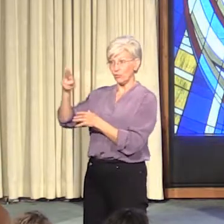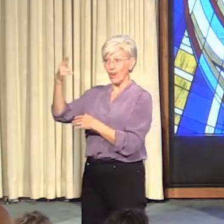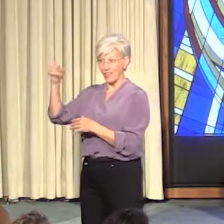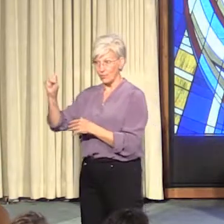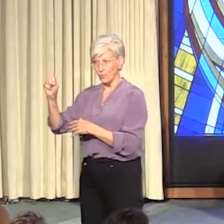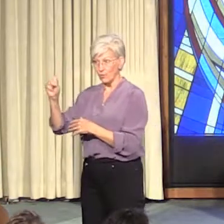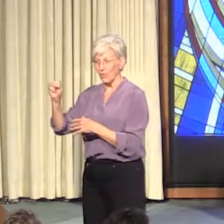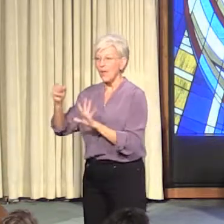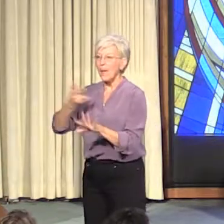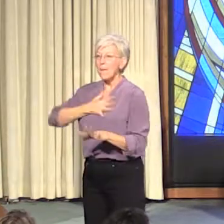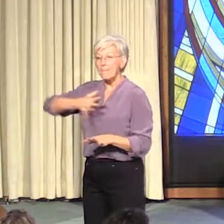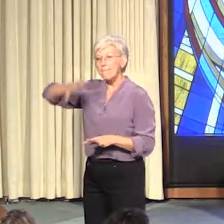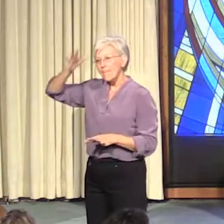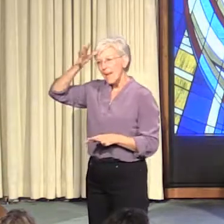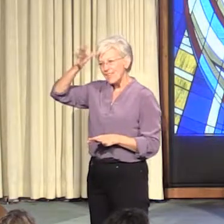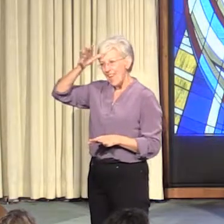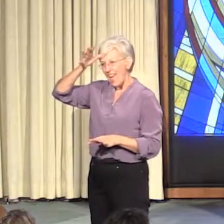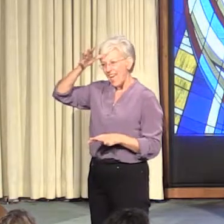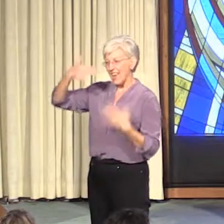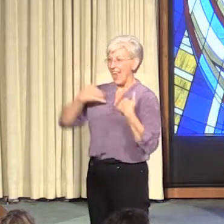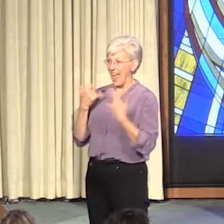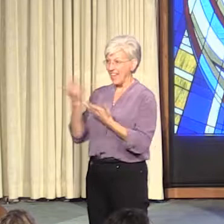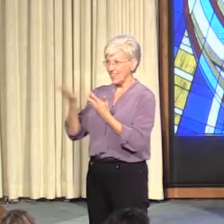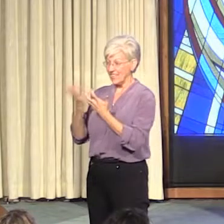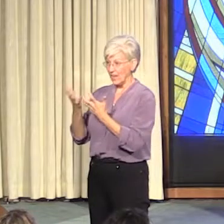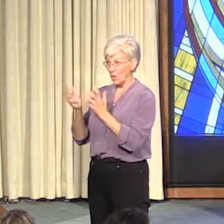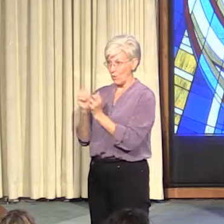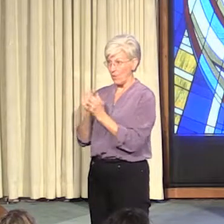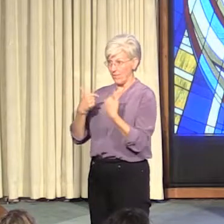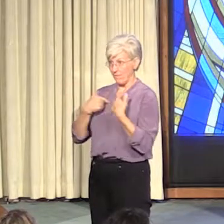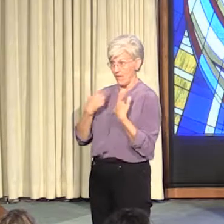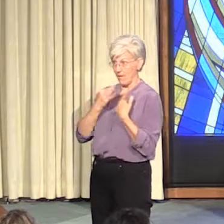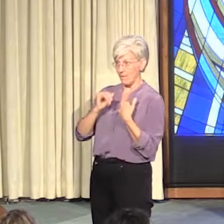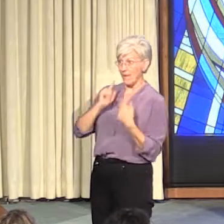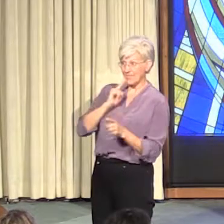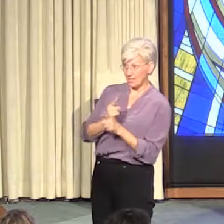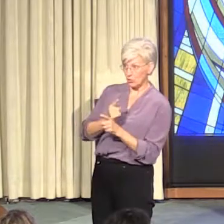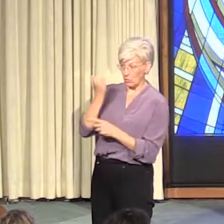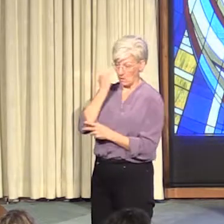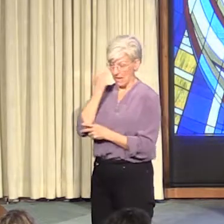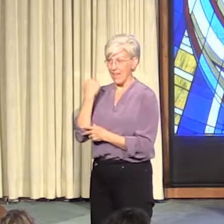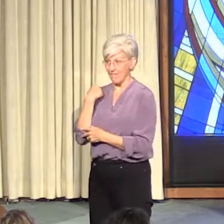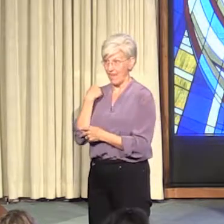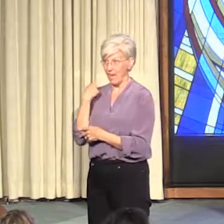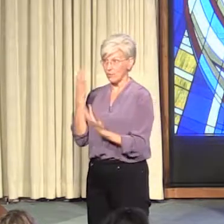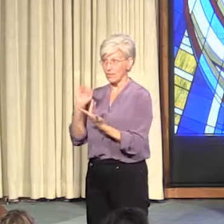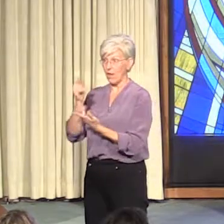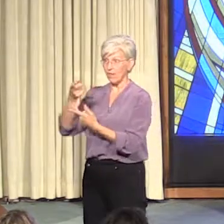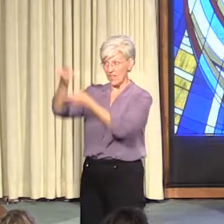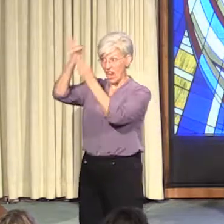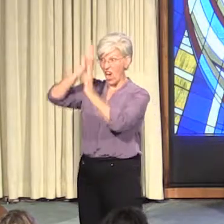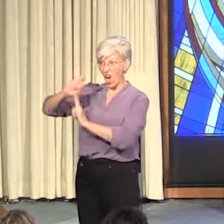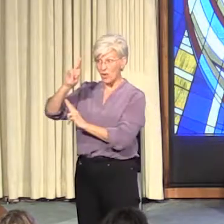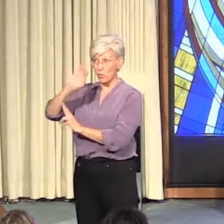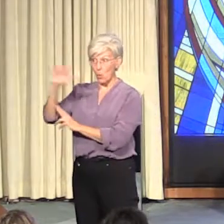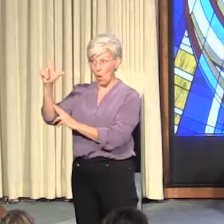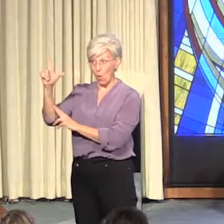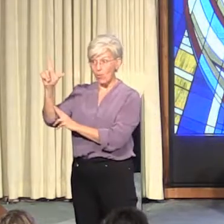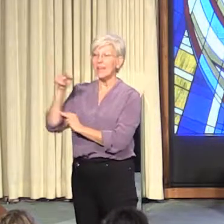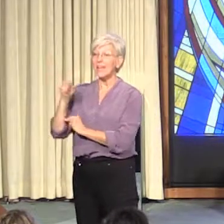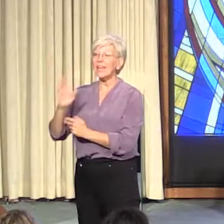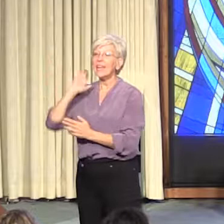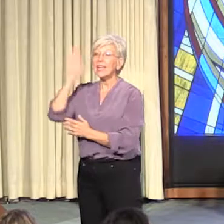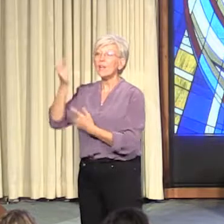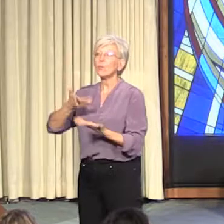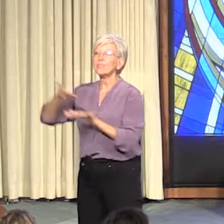had a deal with my sister and I that if we were on the honor roll, you know, like when our report cards came out, that he would take